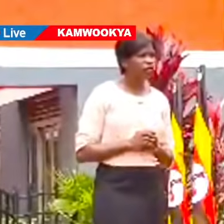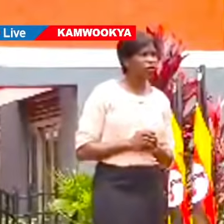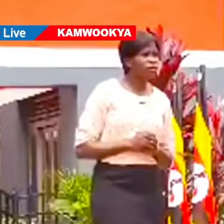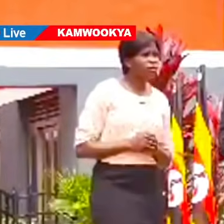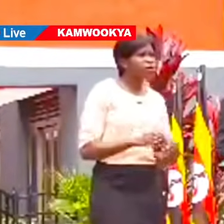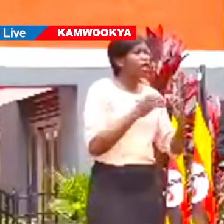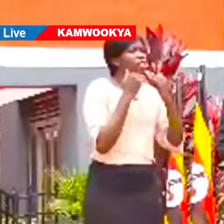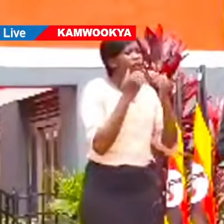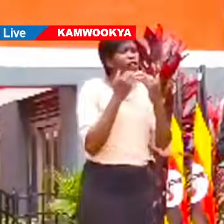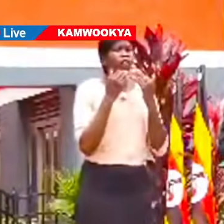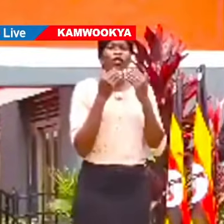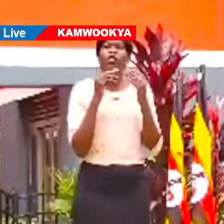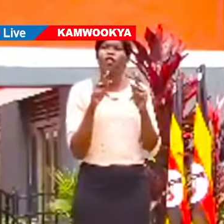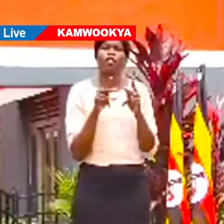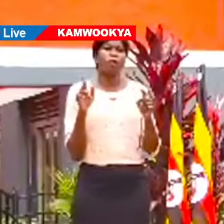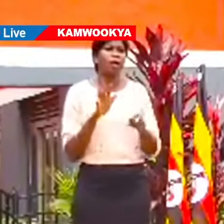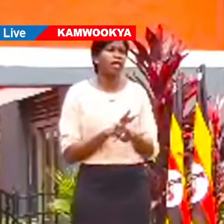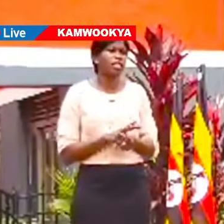Mwebale nnyo, mwebale ddala.